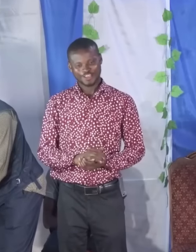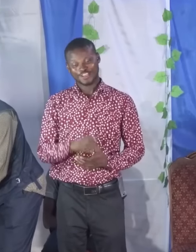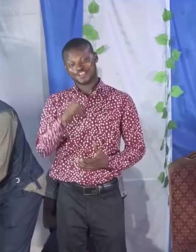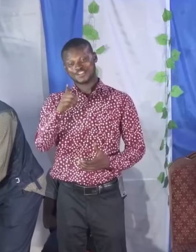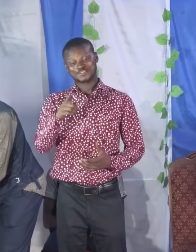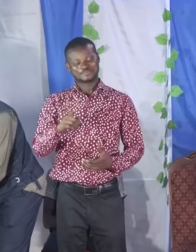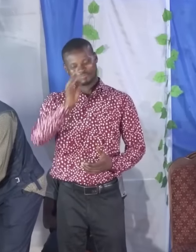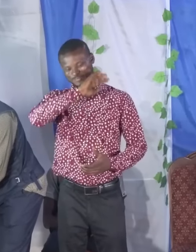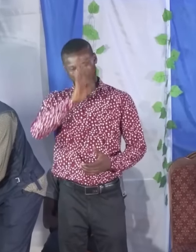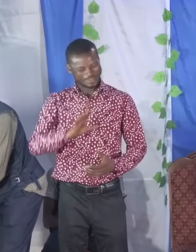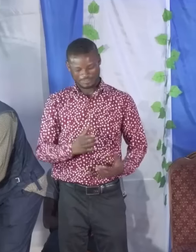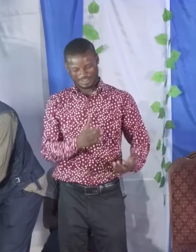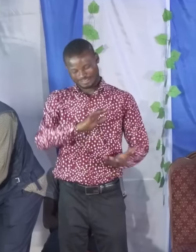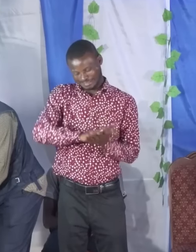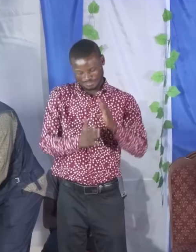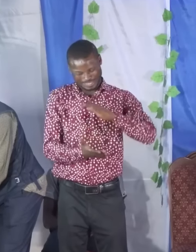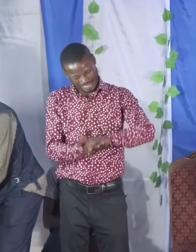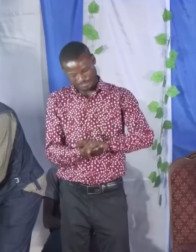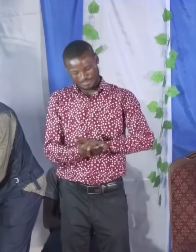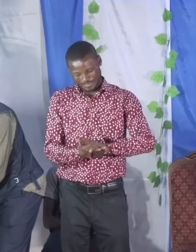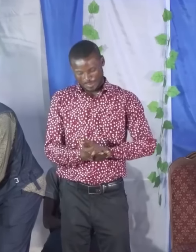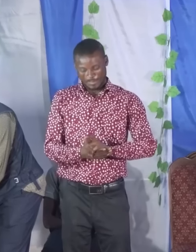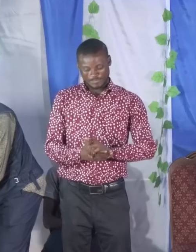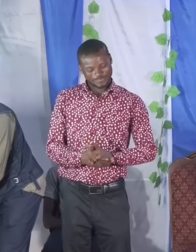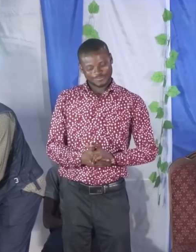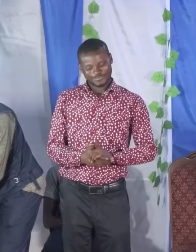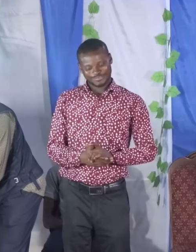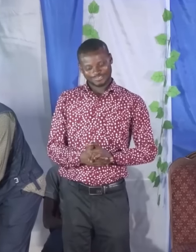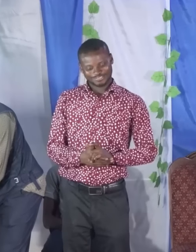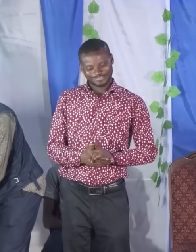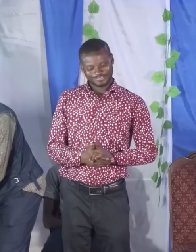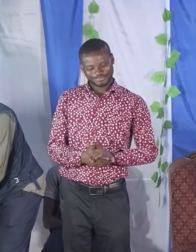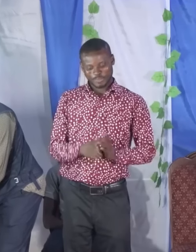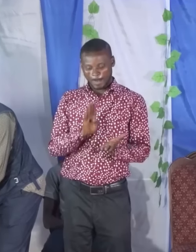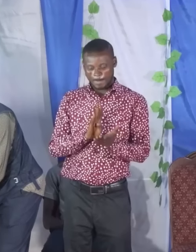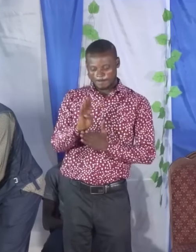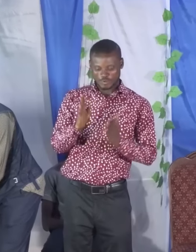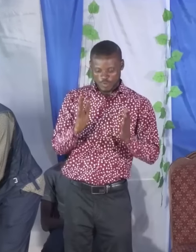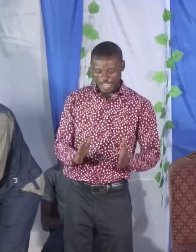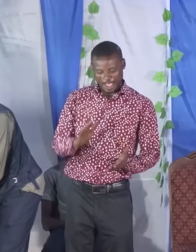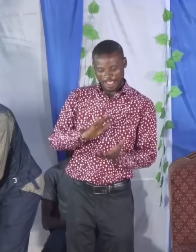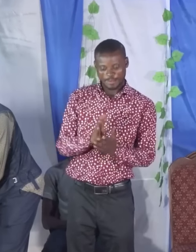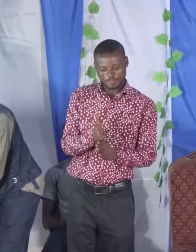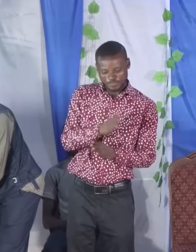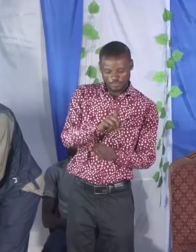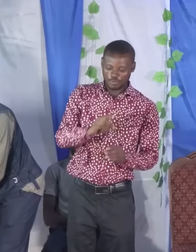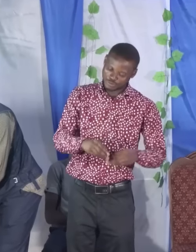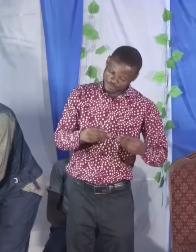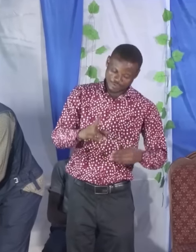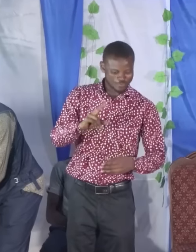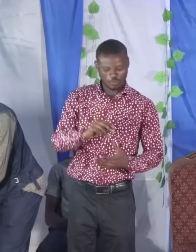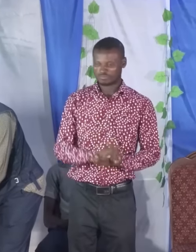want you to ask that swan, sir. When you're 10 cities, what you know, be an char. When you're 1 million, what you know, be an char. Sanate.